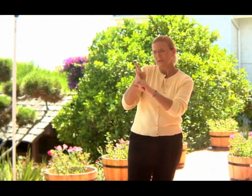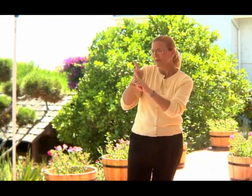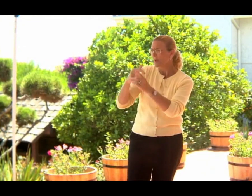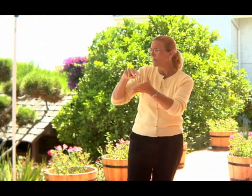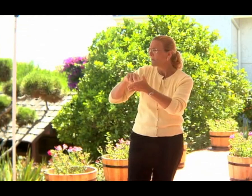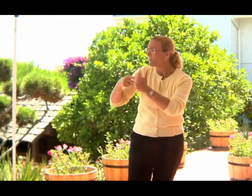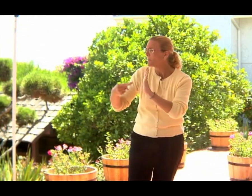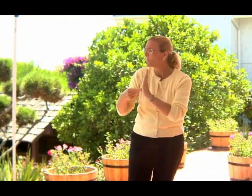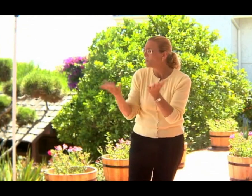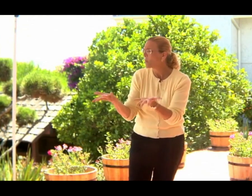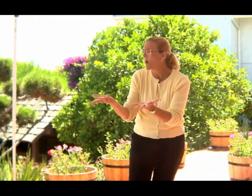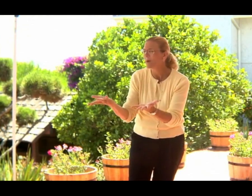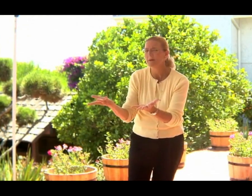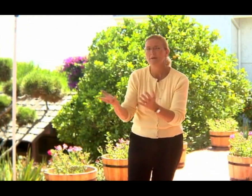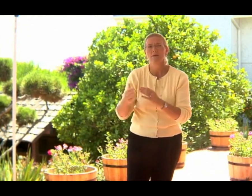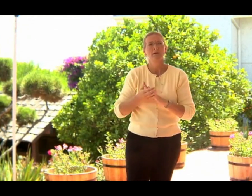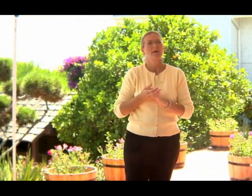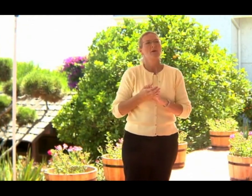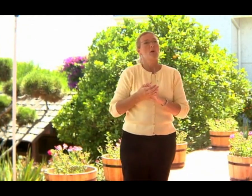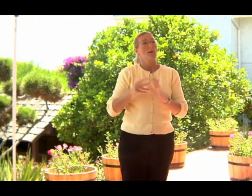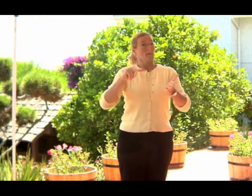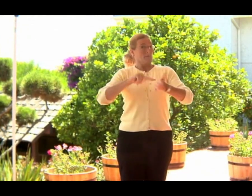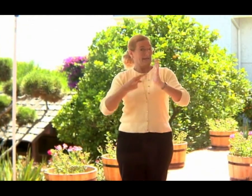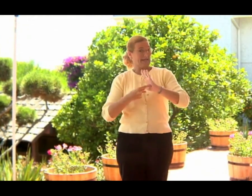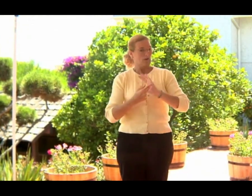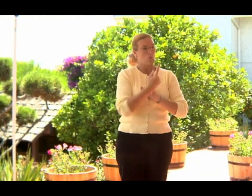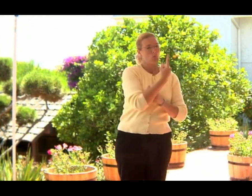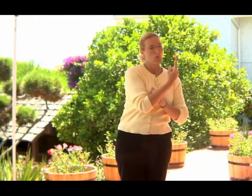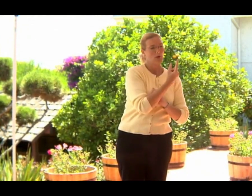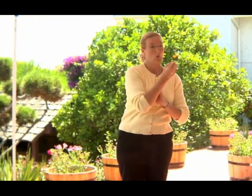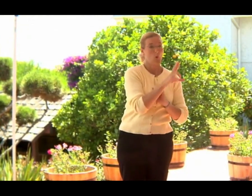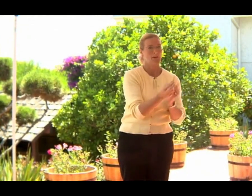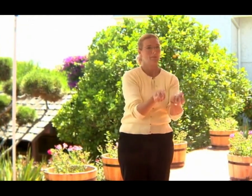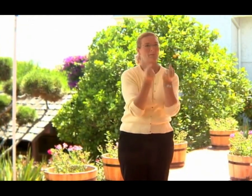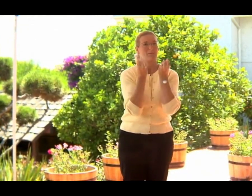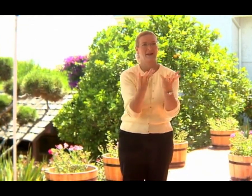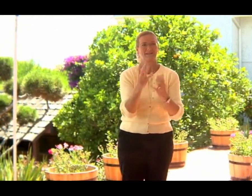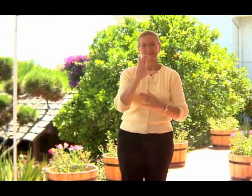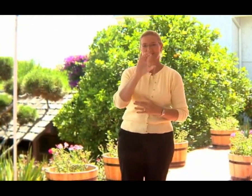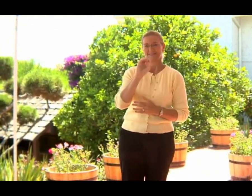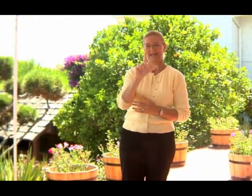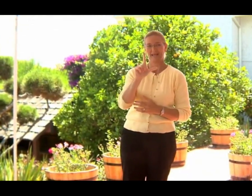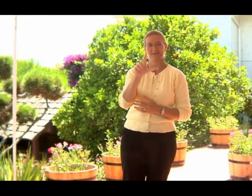Cancer happens when one or more of your body's good cells start to behave in a bad way.